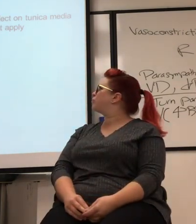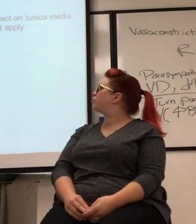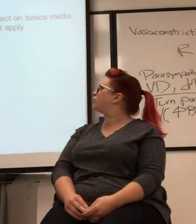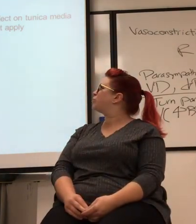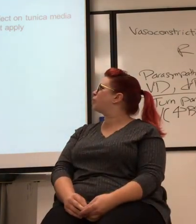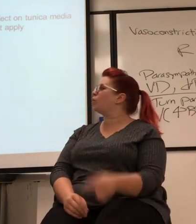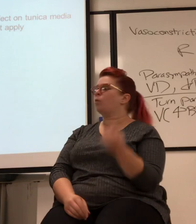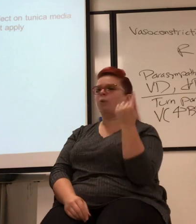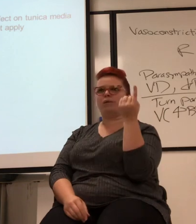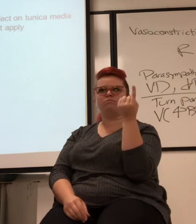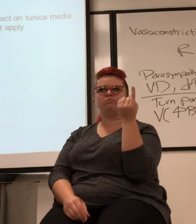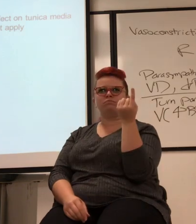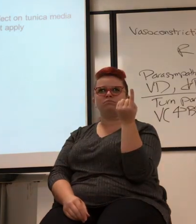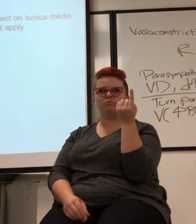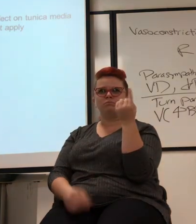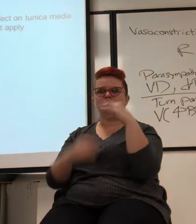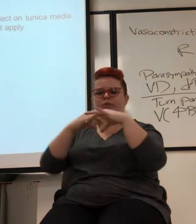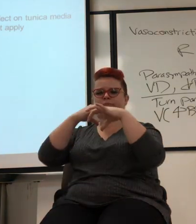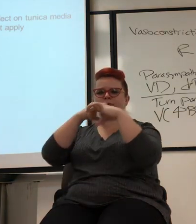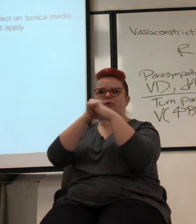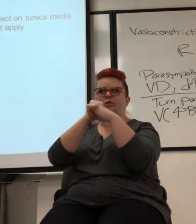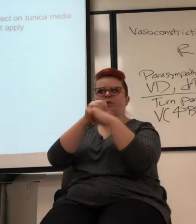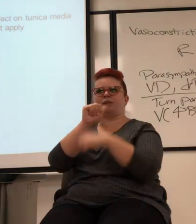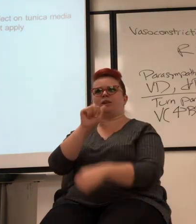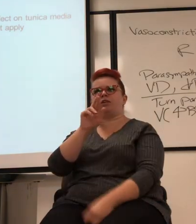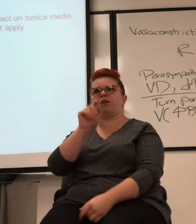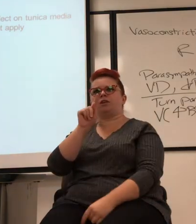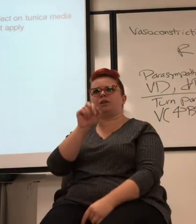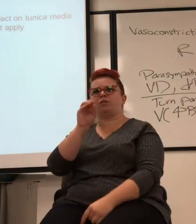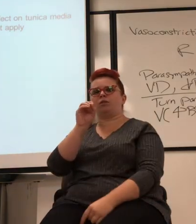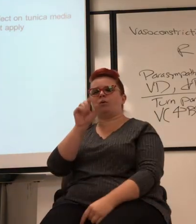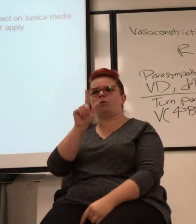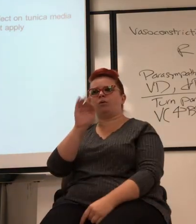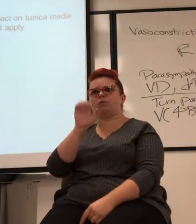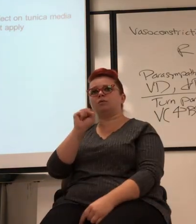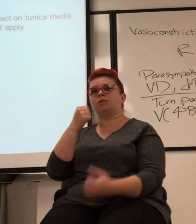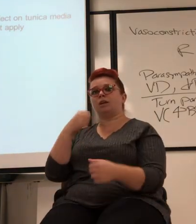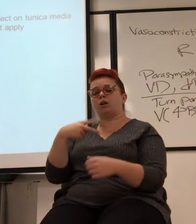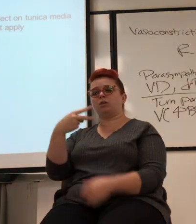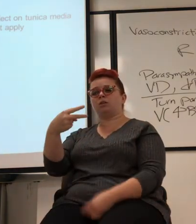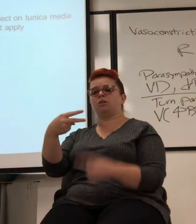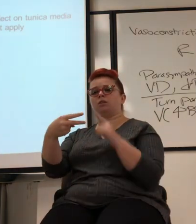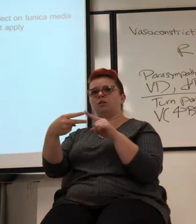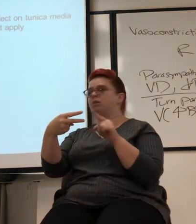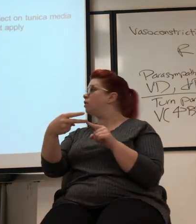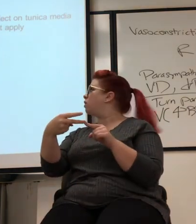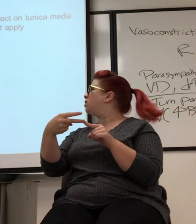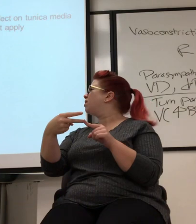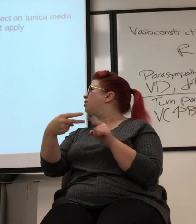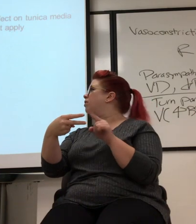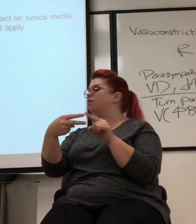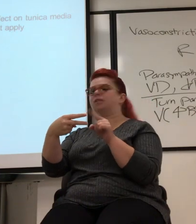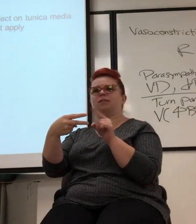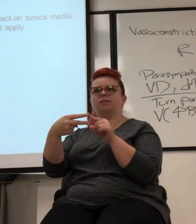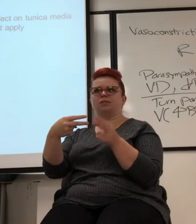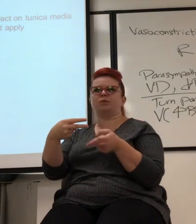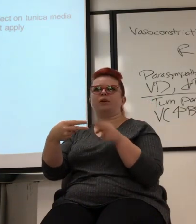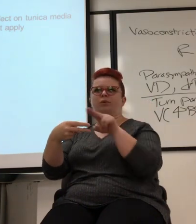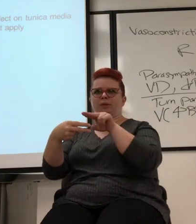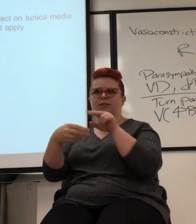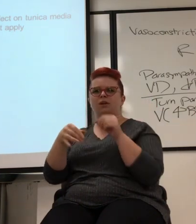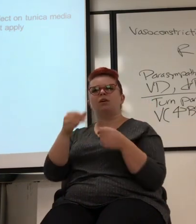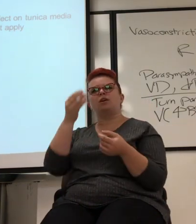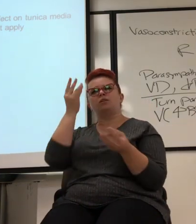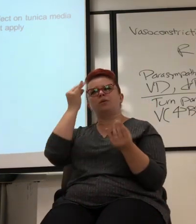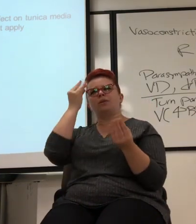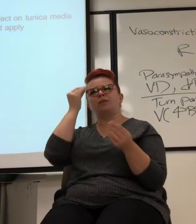You would constrict. The arterioles. You can now choose one of these. Increase. So think about it in that order.